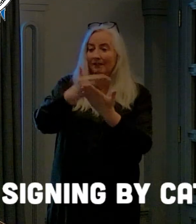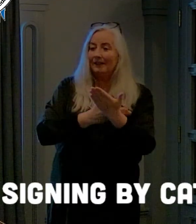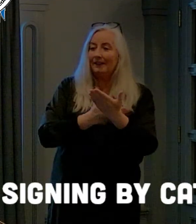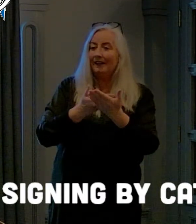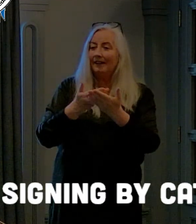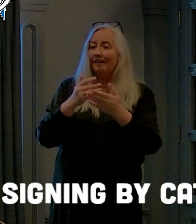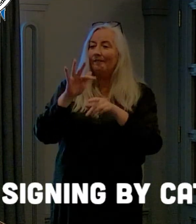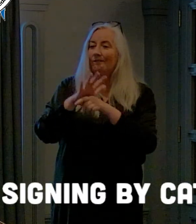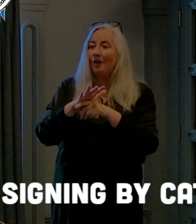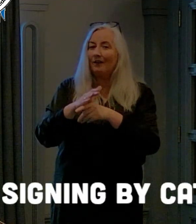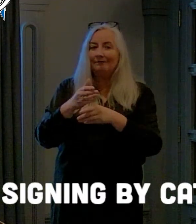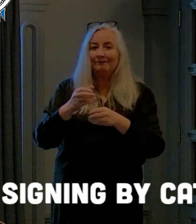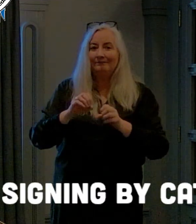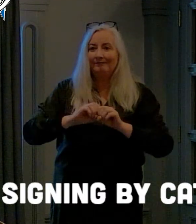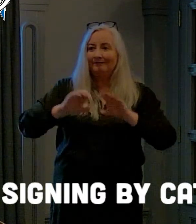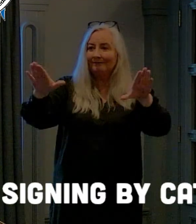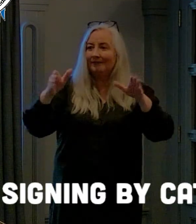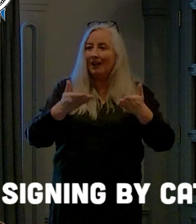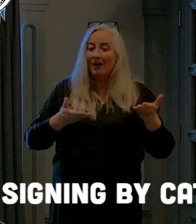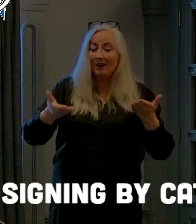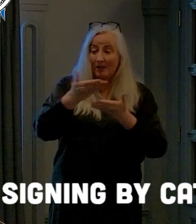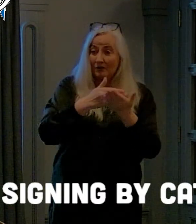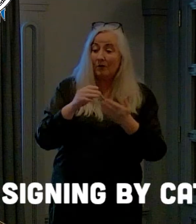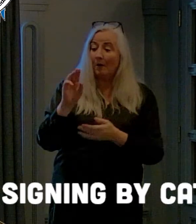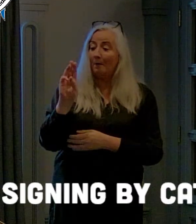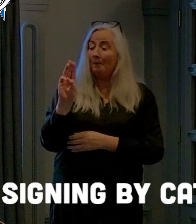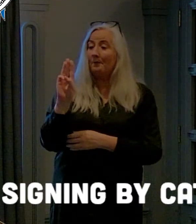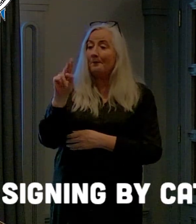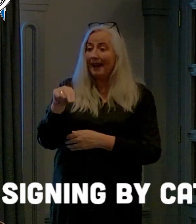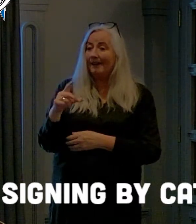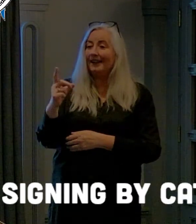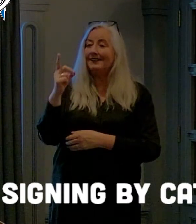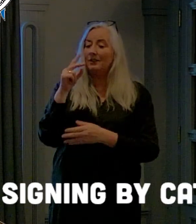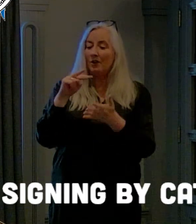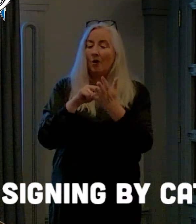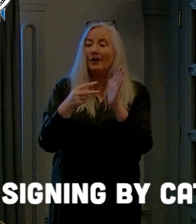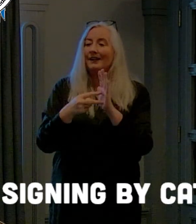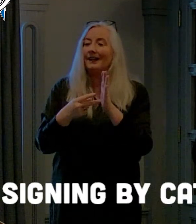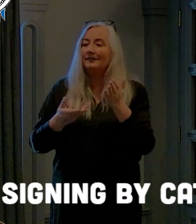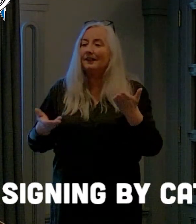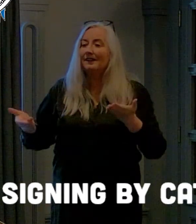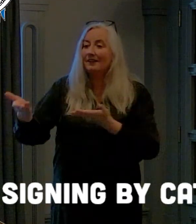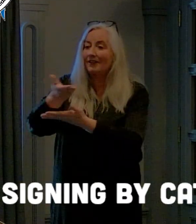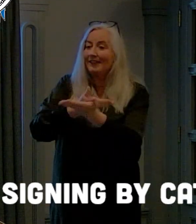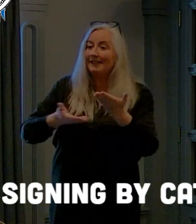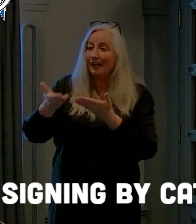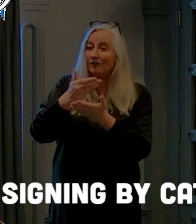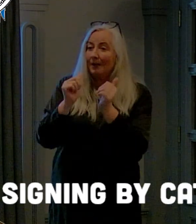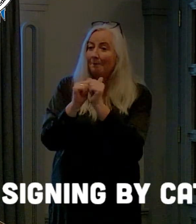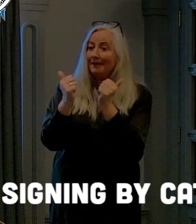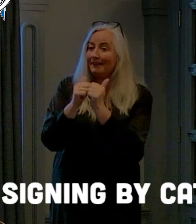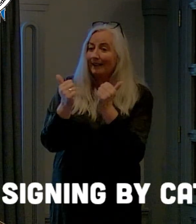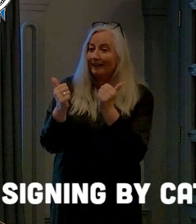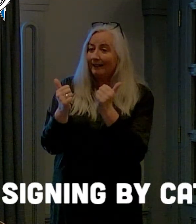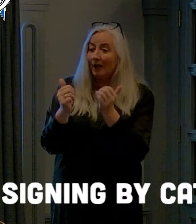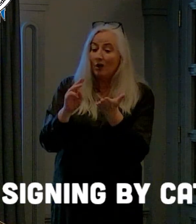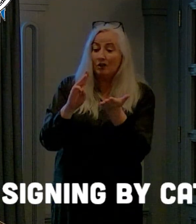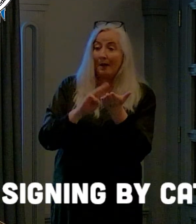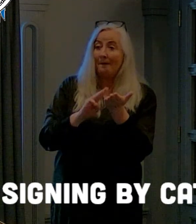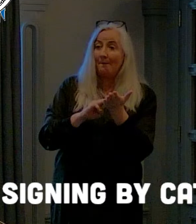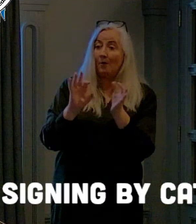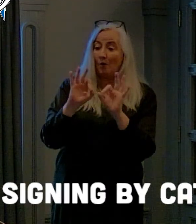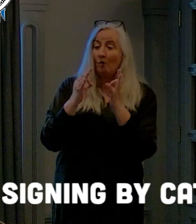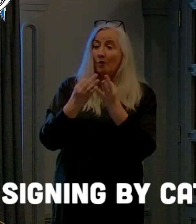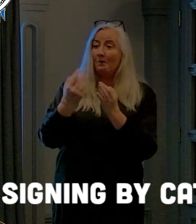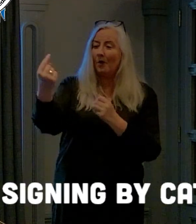again we as the PPN would have organised a consultation meetings where member groups could come in and